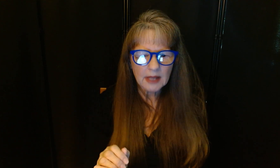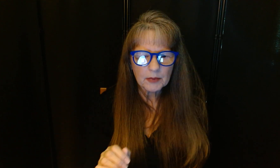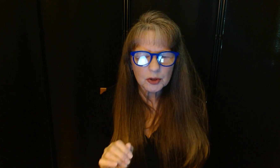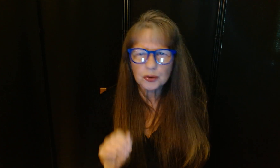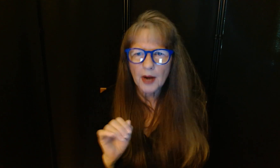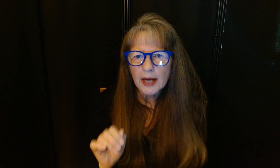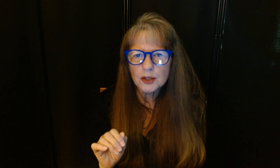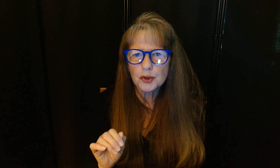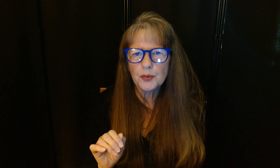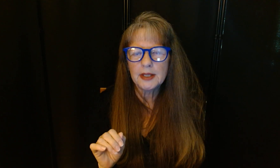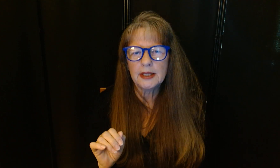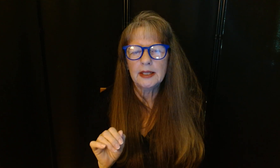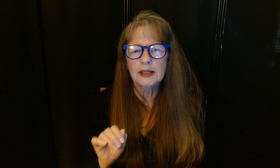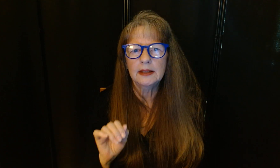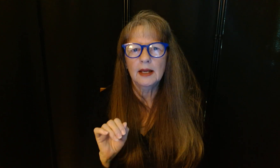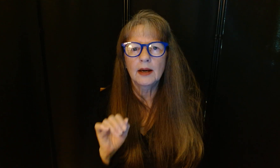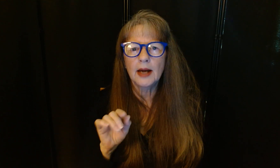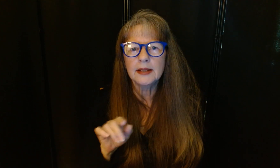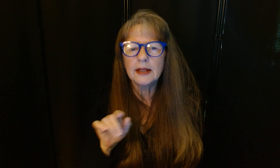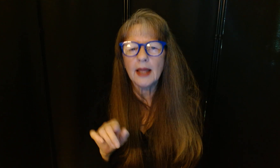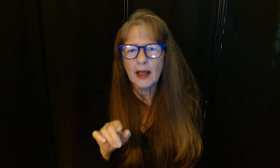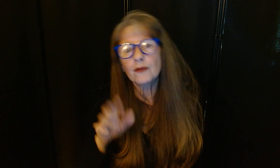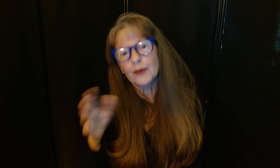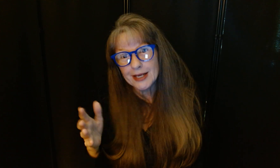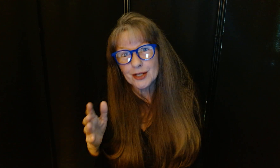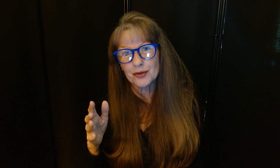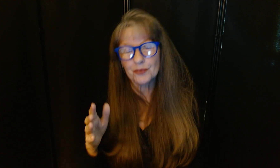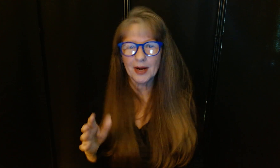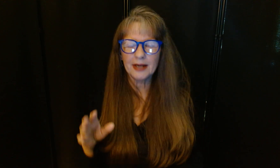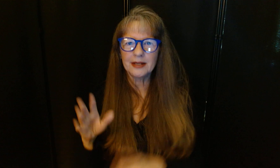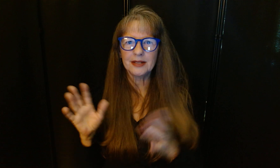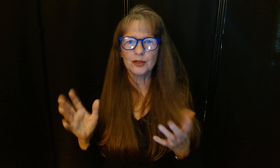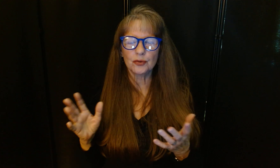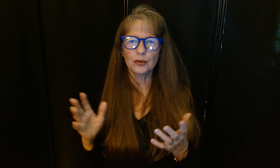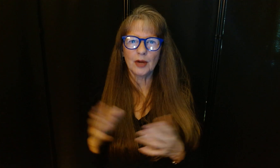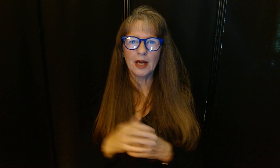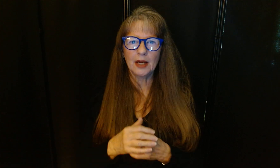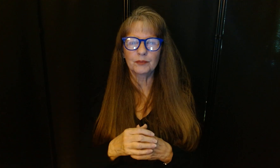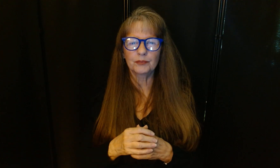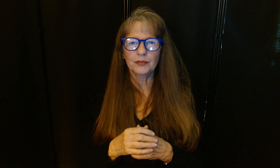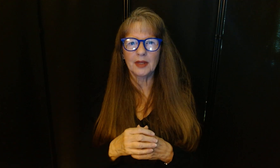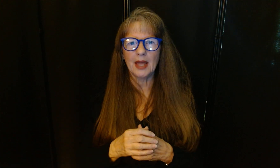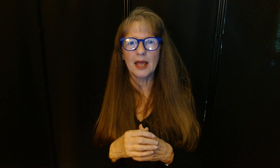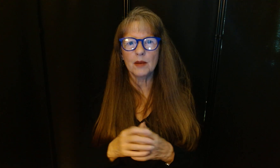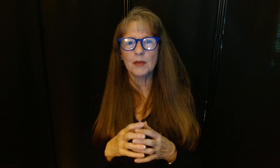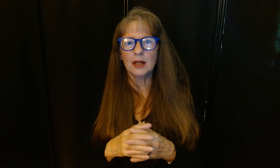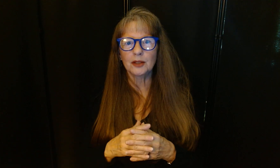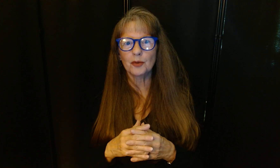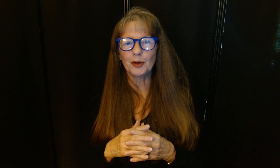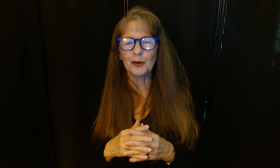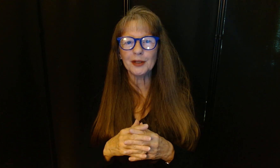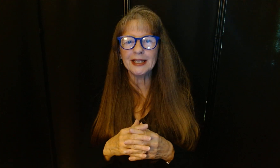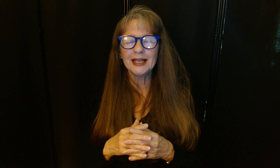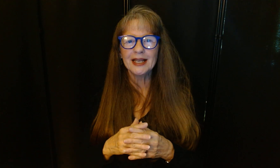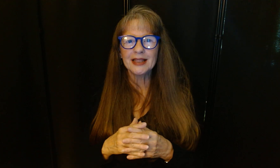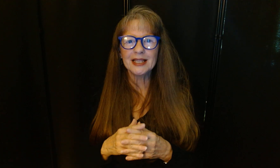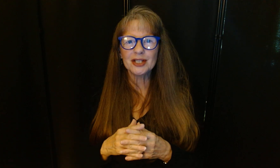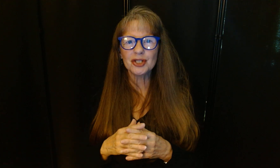going to try to do it in. I did egg for Easter, right? Because Easter came a little bit early this